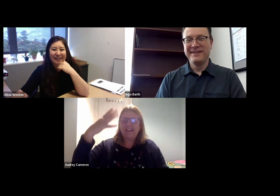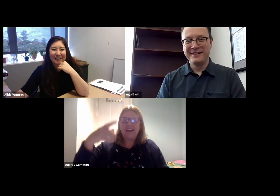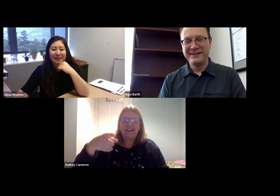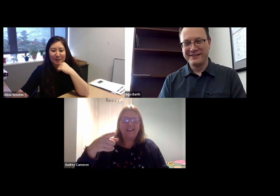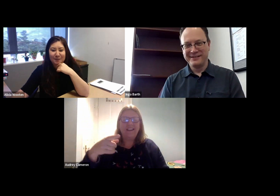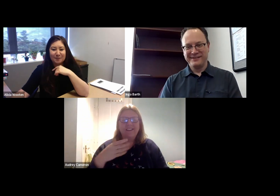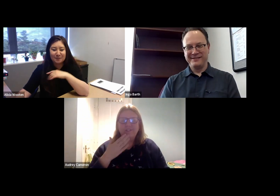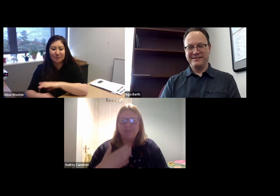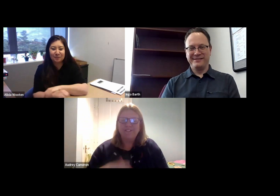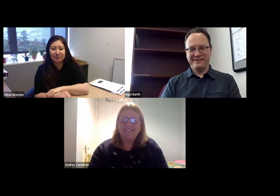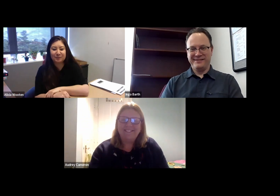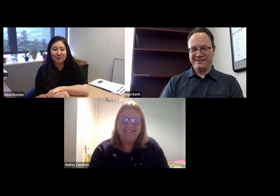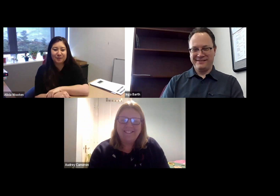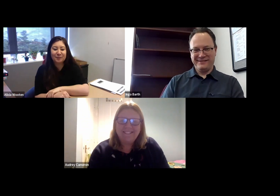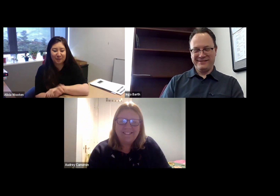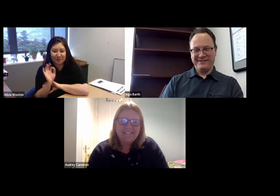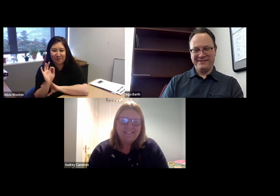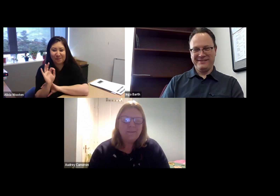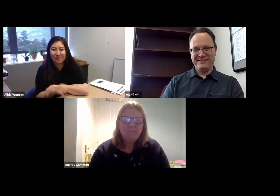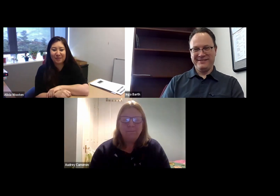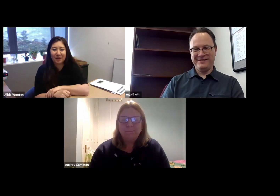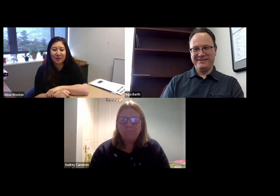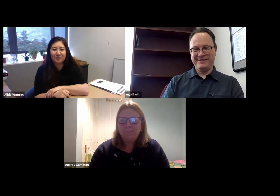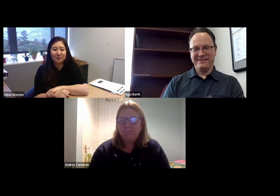It's dark. We're having a lot of rain.